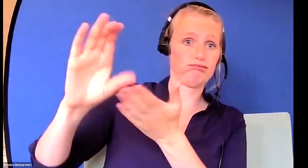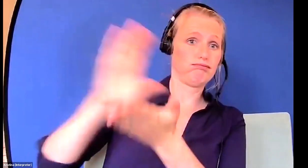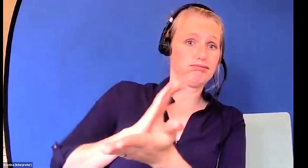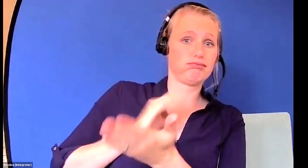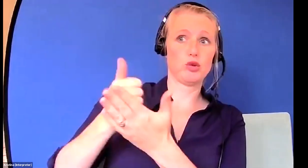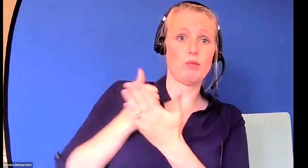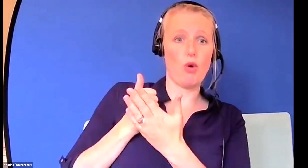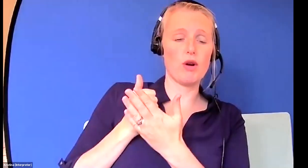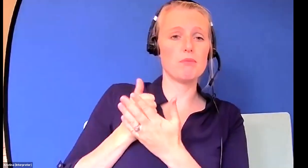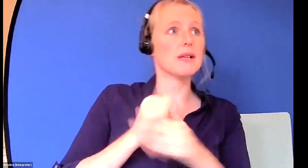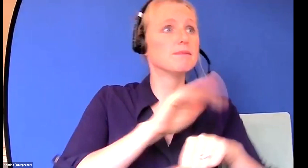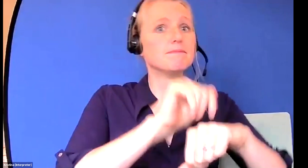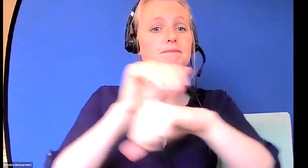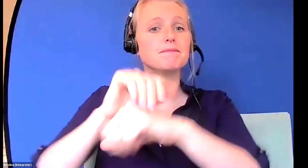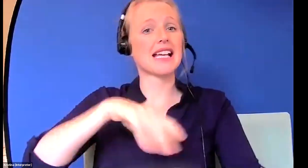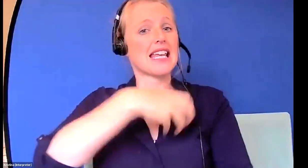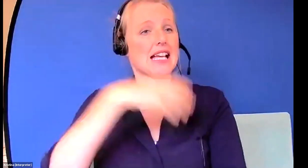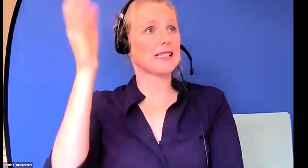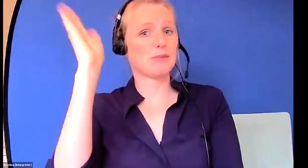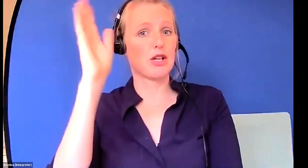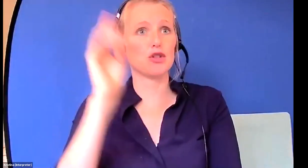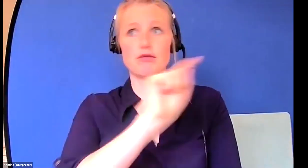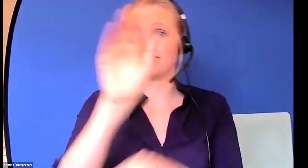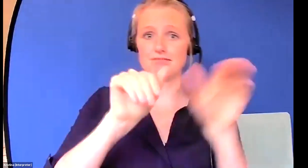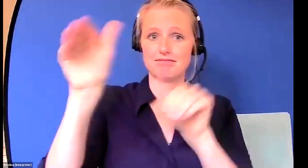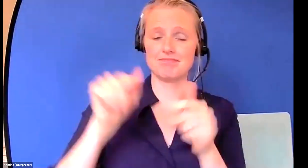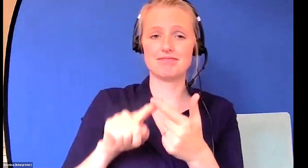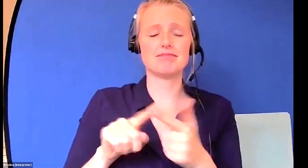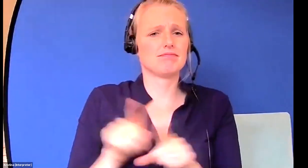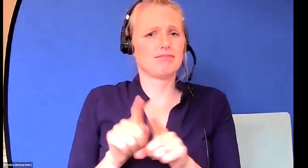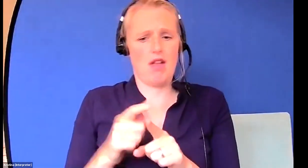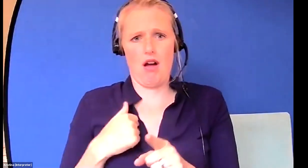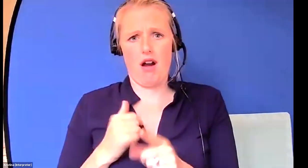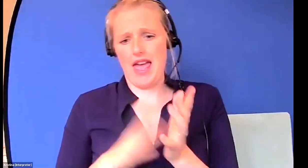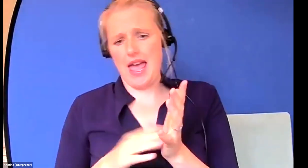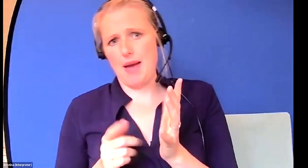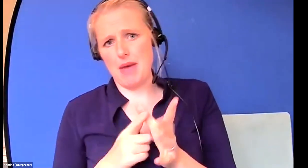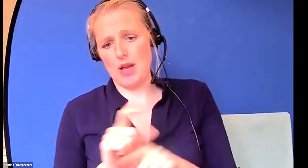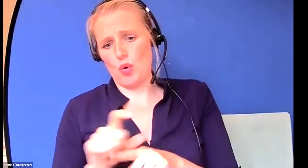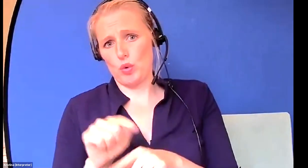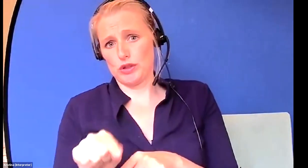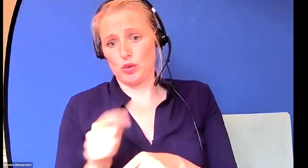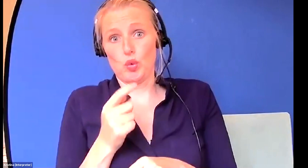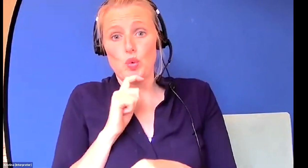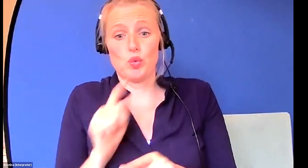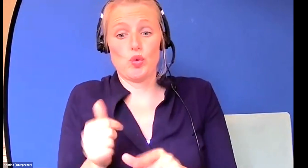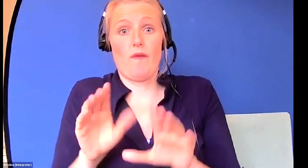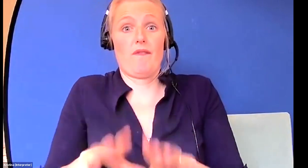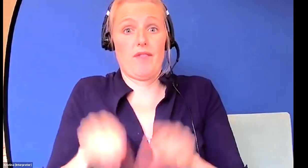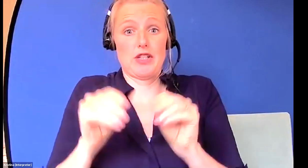this year being no different, and also students from the outgoing Masters in Arts Management to speak and present their